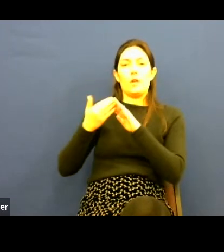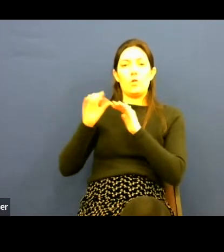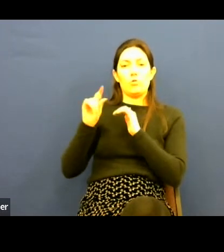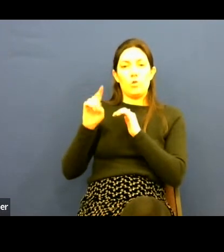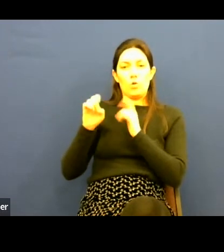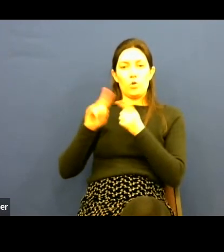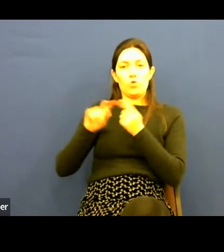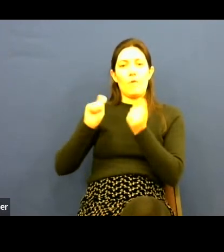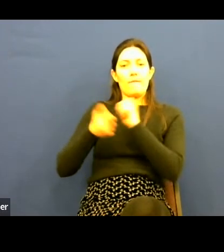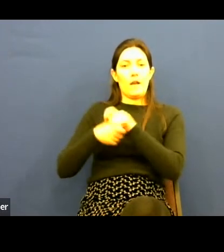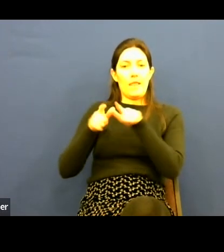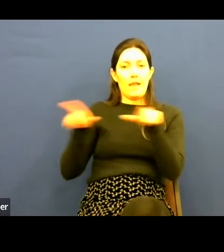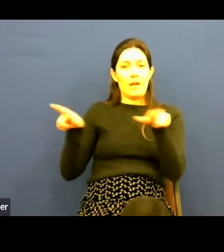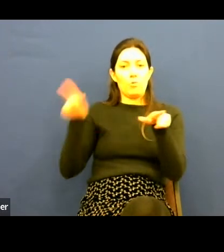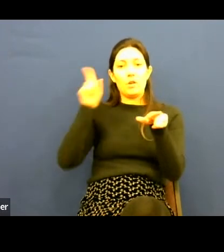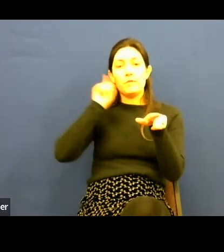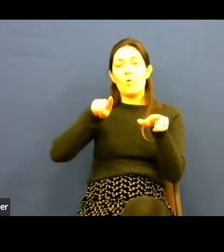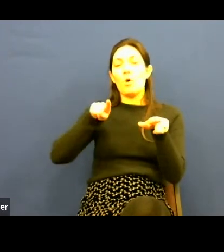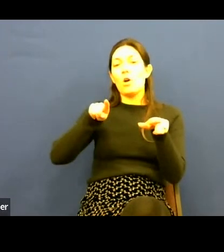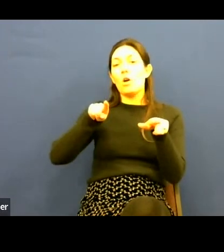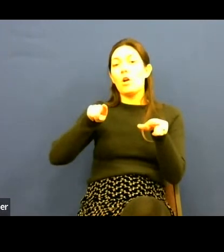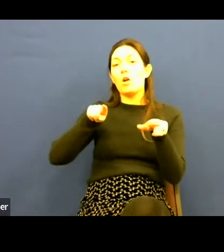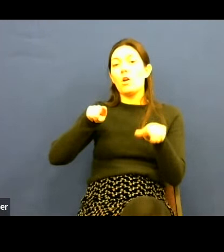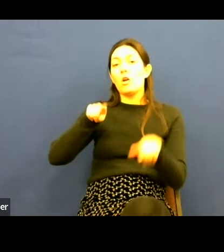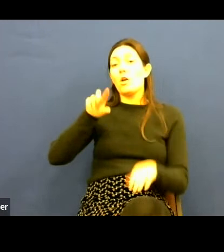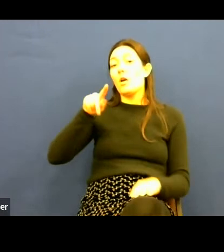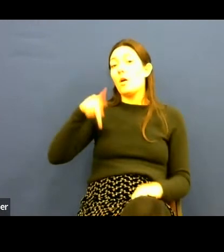revise language for poultry. Seconded.